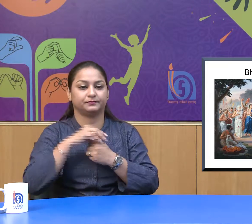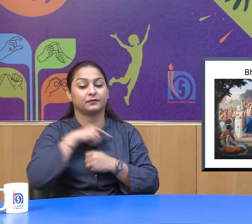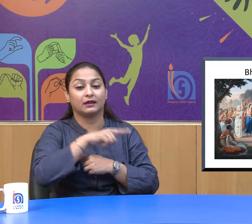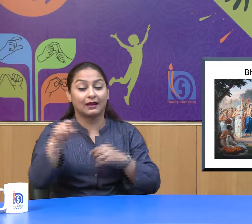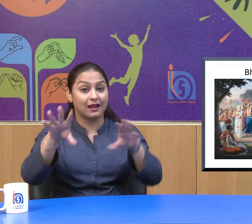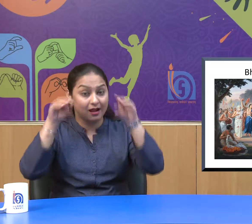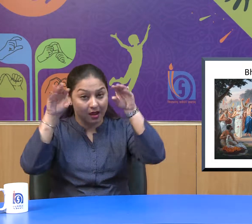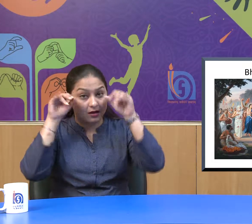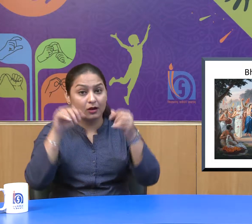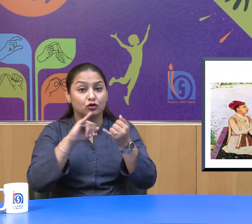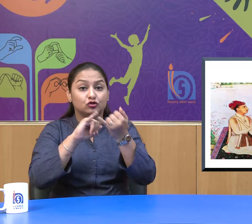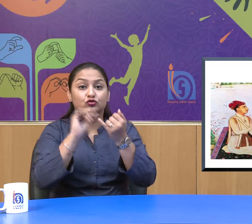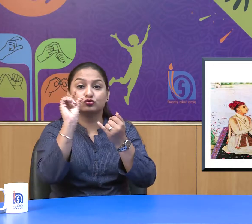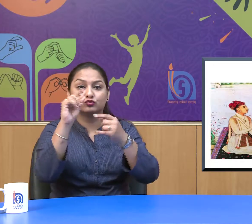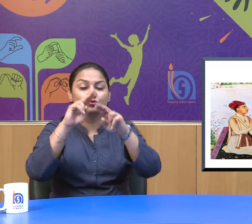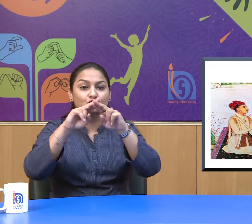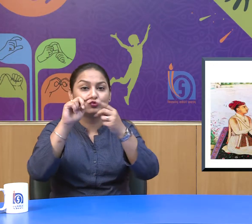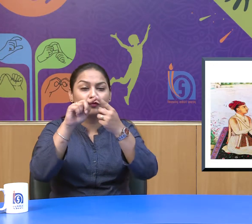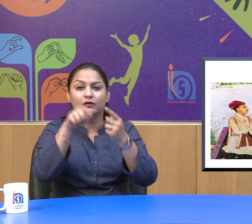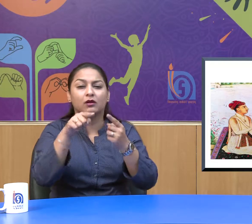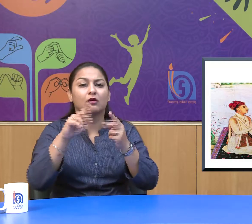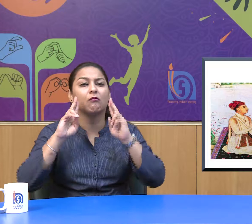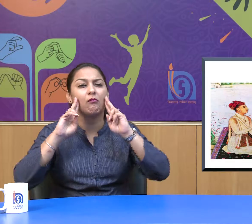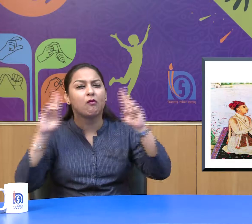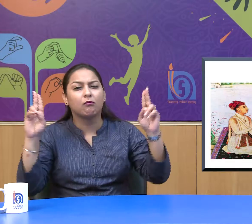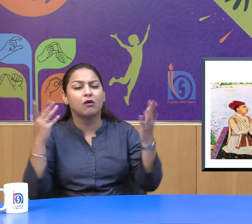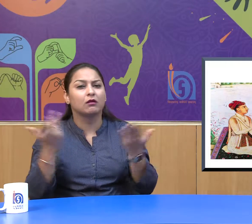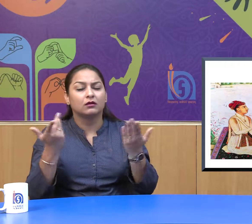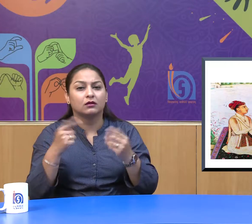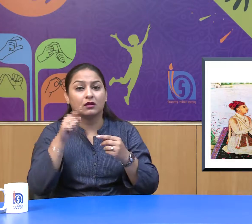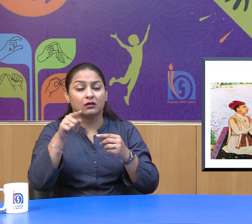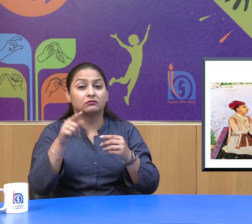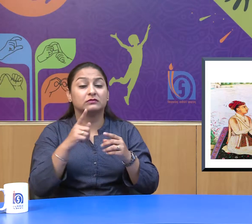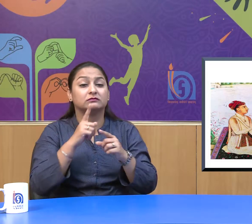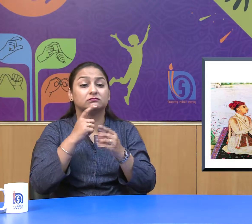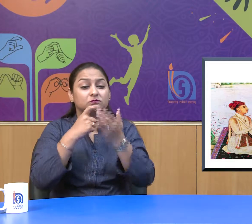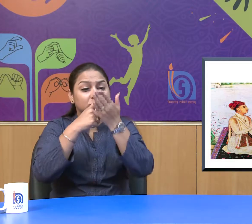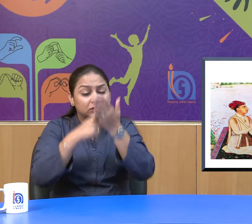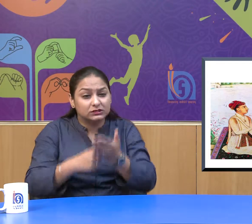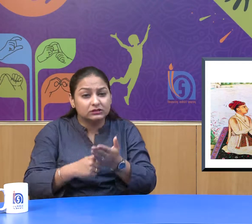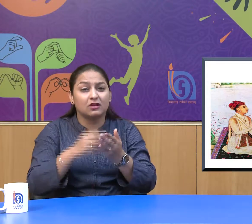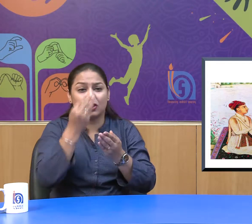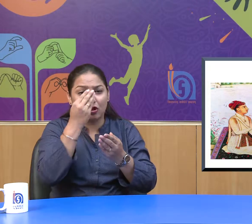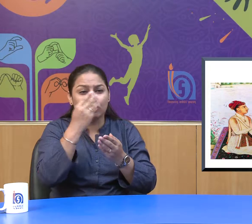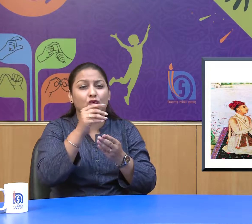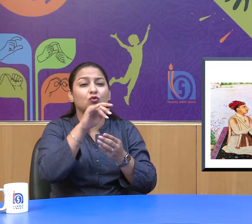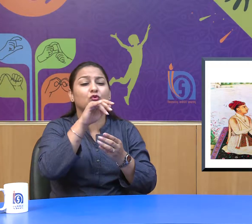Sufis were not only popular religious teachers of the time, there